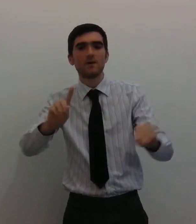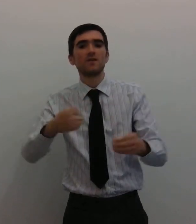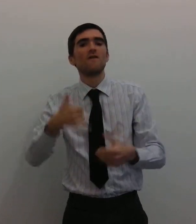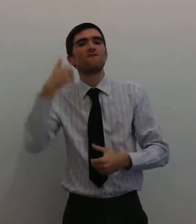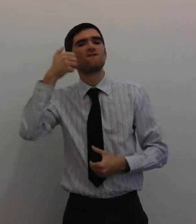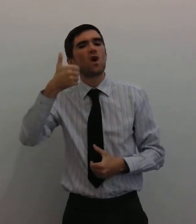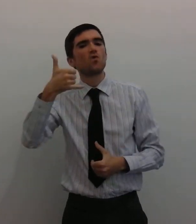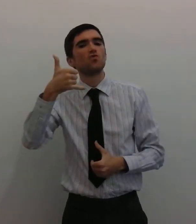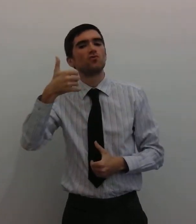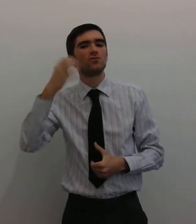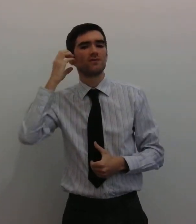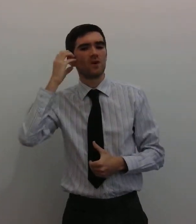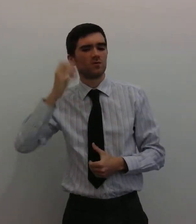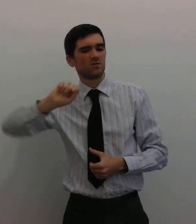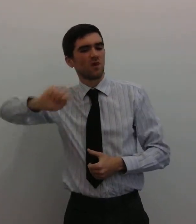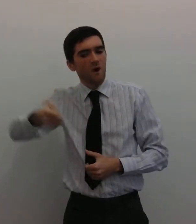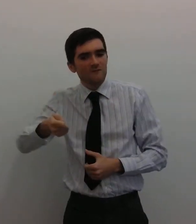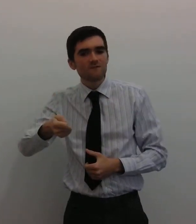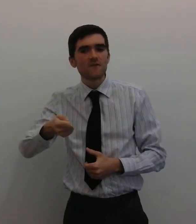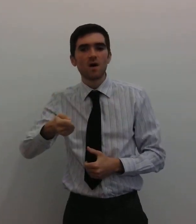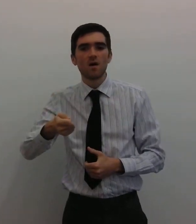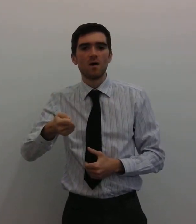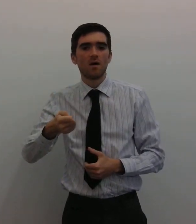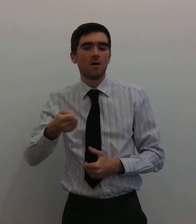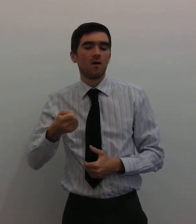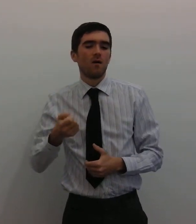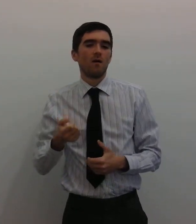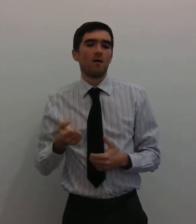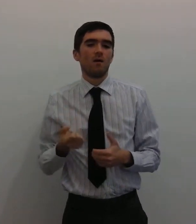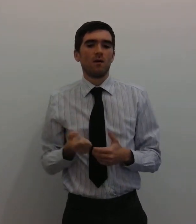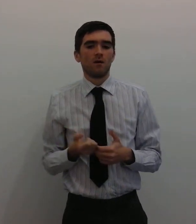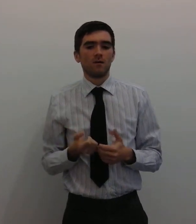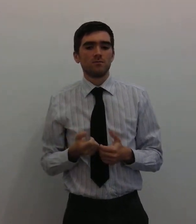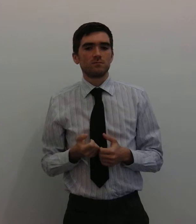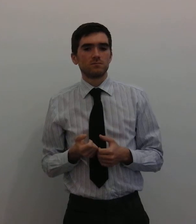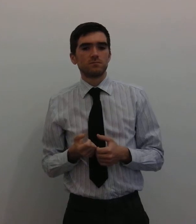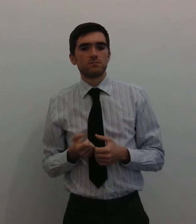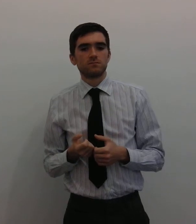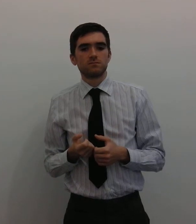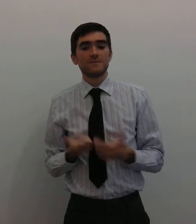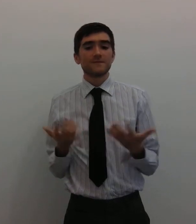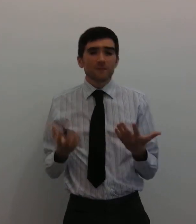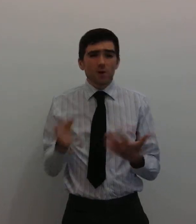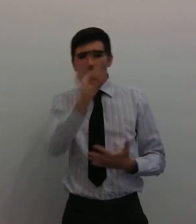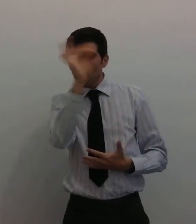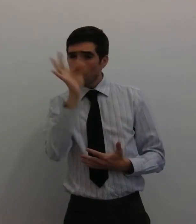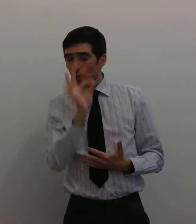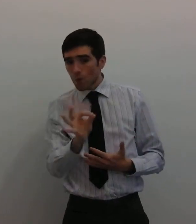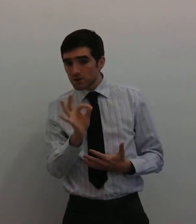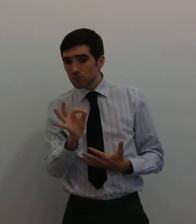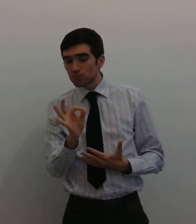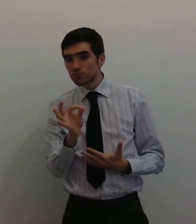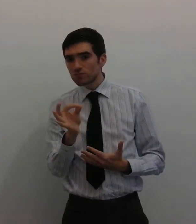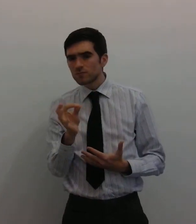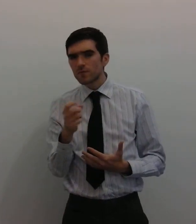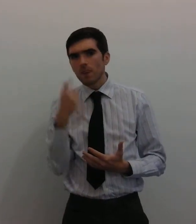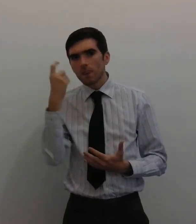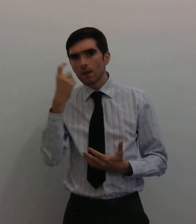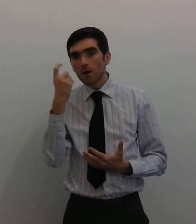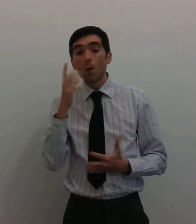any mobile phones if you've got them on, and also if you've got any questions during the training to make a note of them